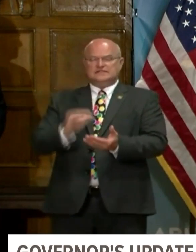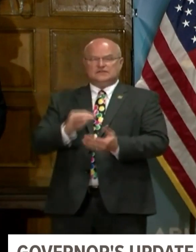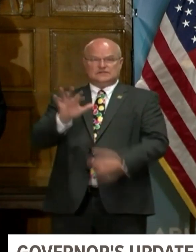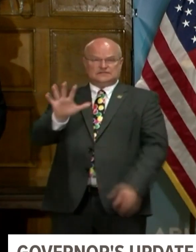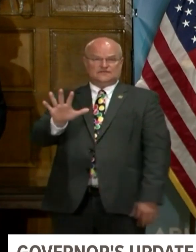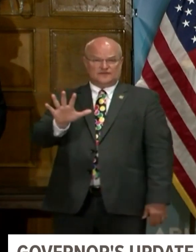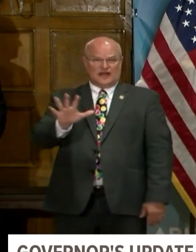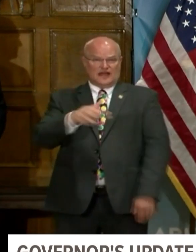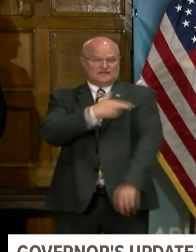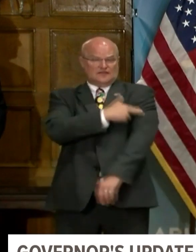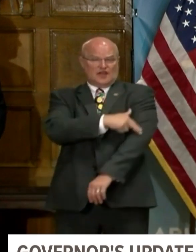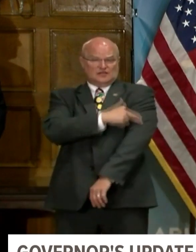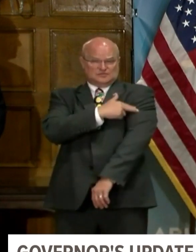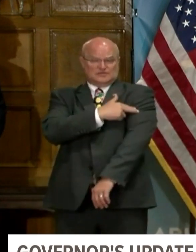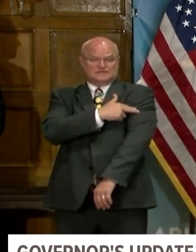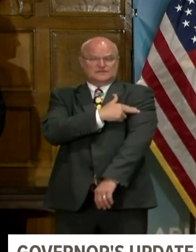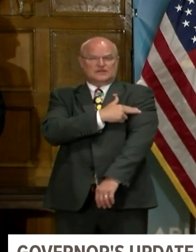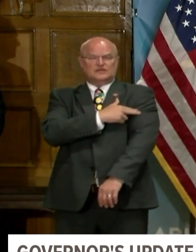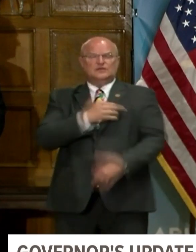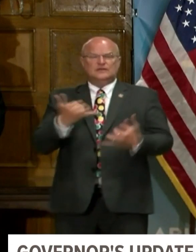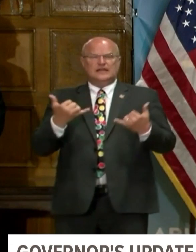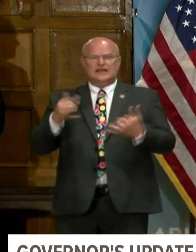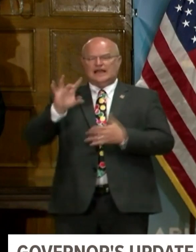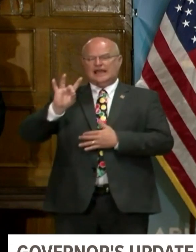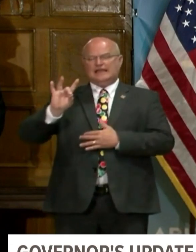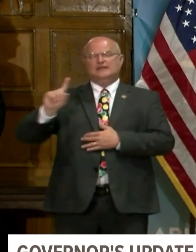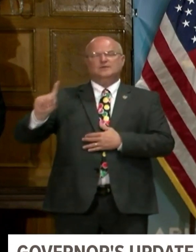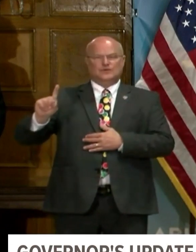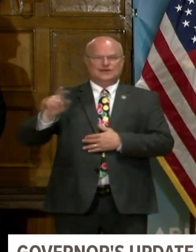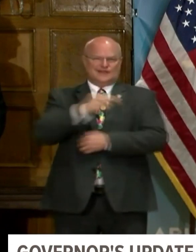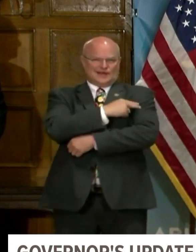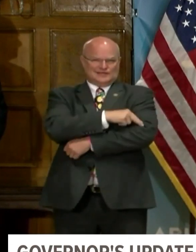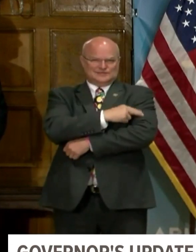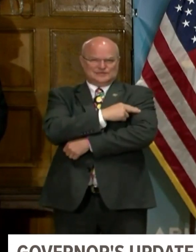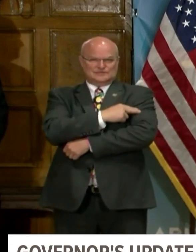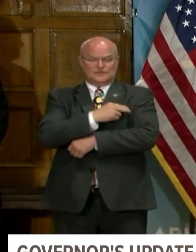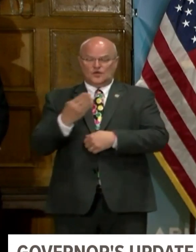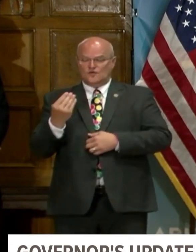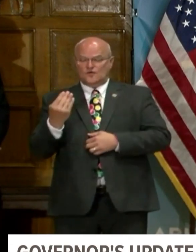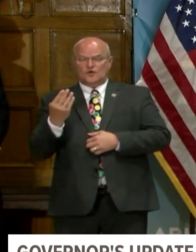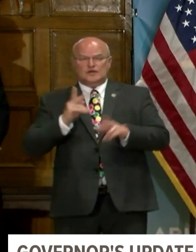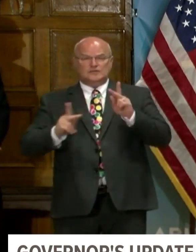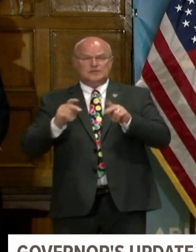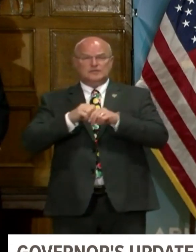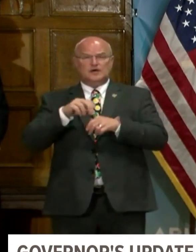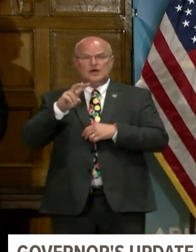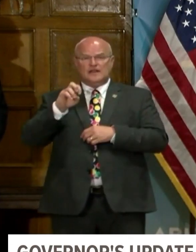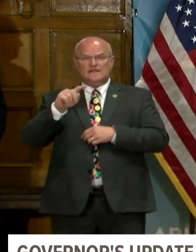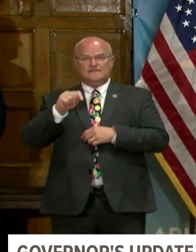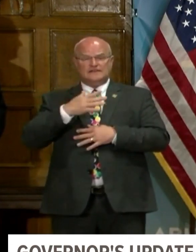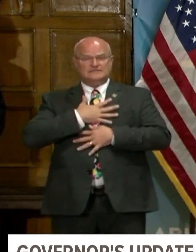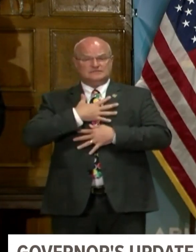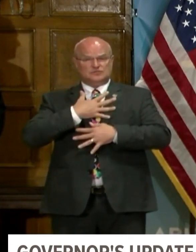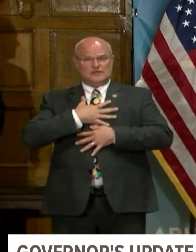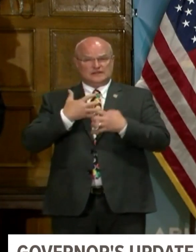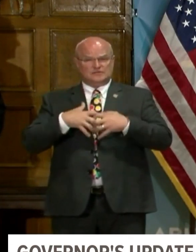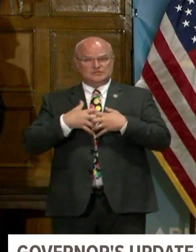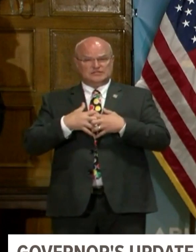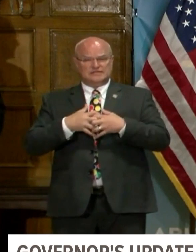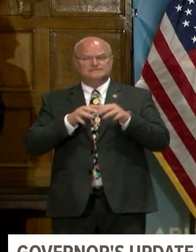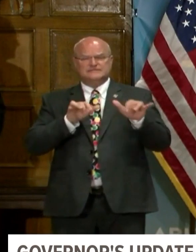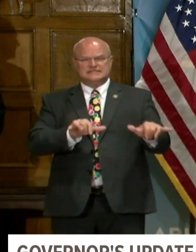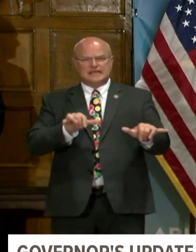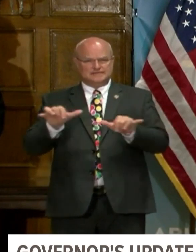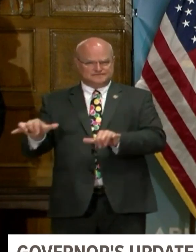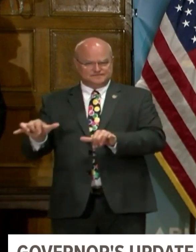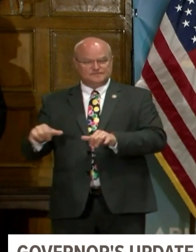of 5 in the hospitalized cases, so we're at 81. We currently have 14 on a ventilator. That's no change from yesterday.